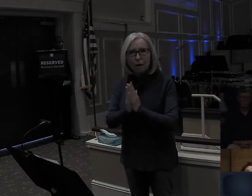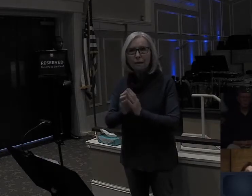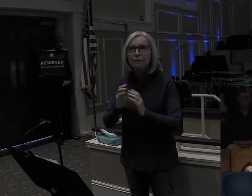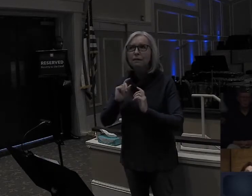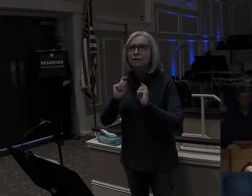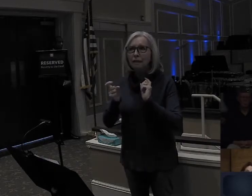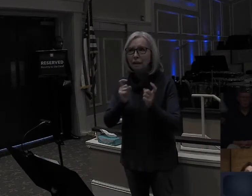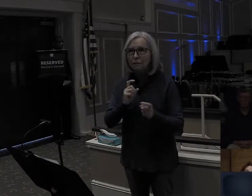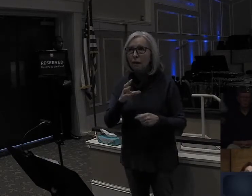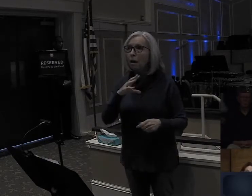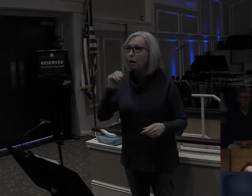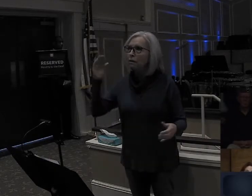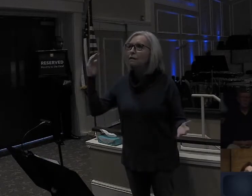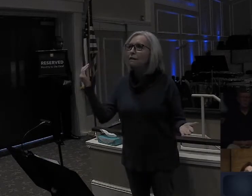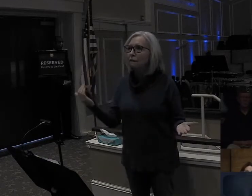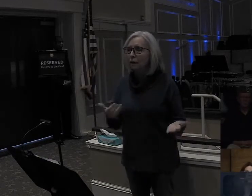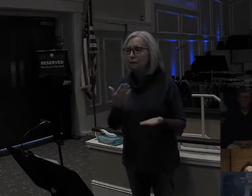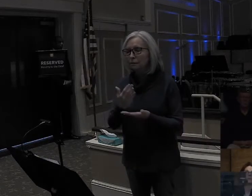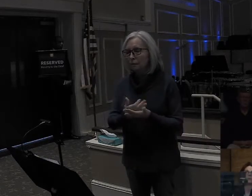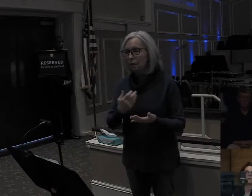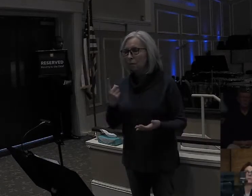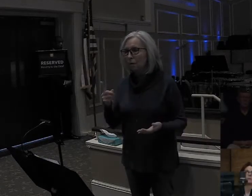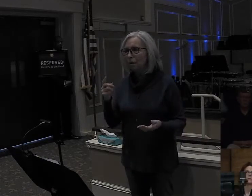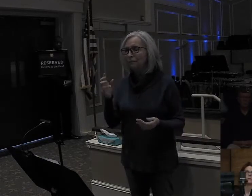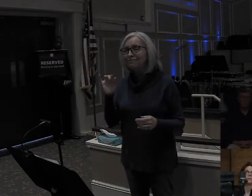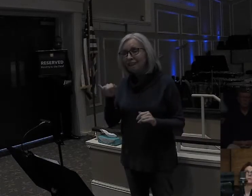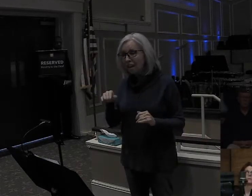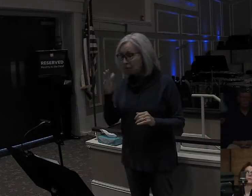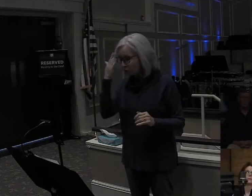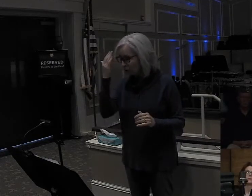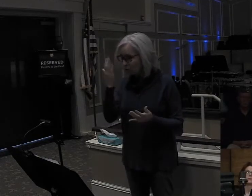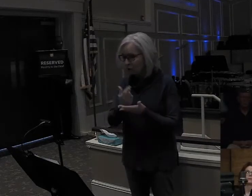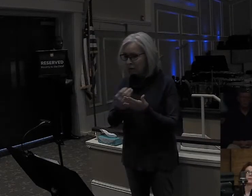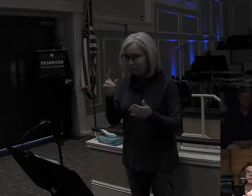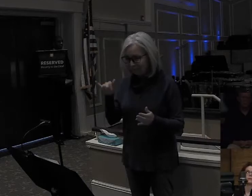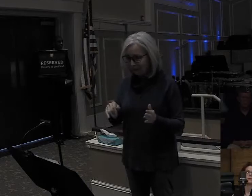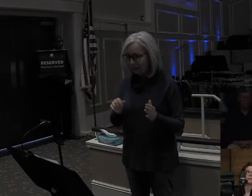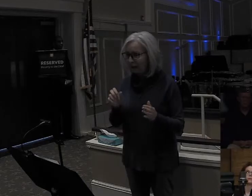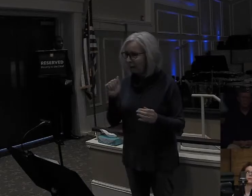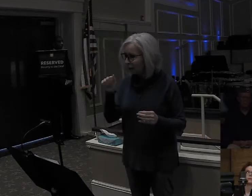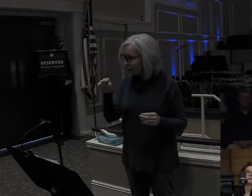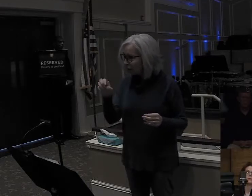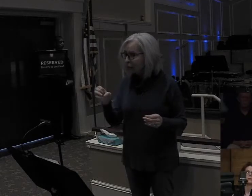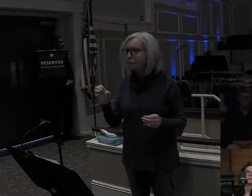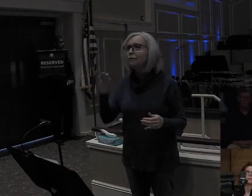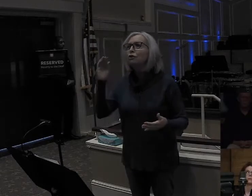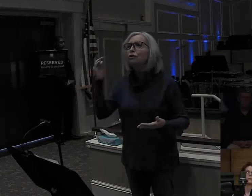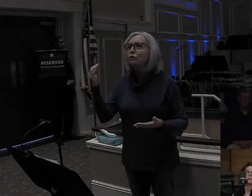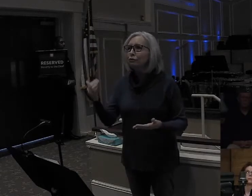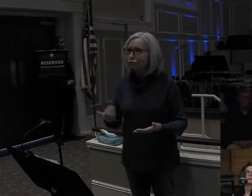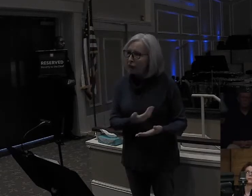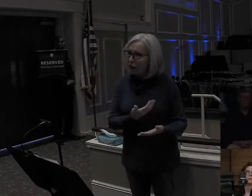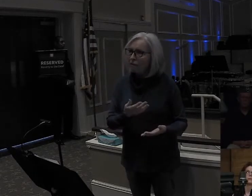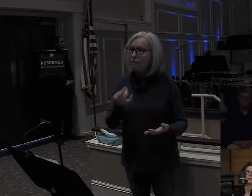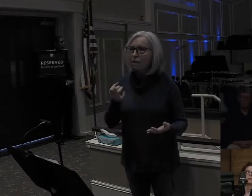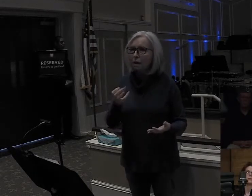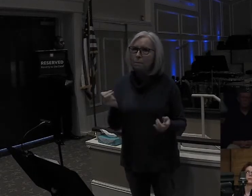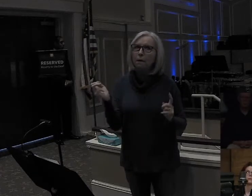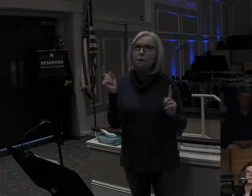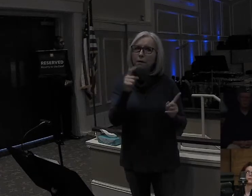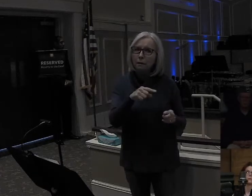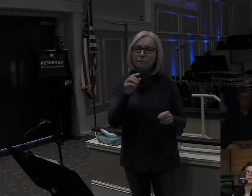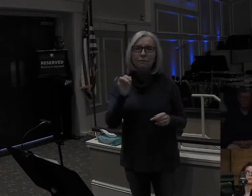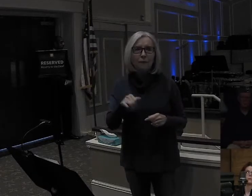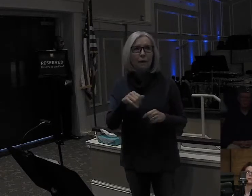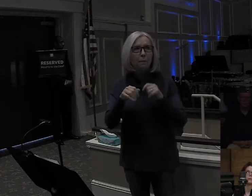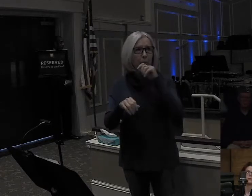just invite someone. If you know someone who's in that age range, just invite them, tell them about it. You can bring them and introduce them to someone. You can check it out. We